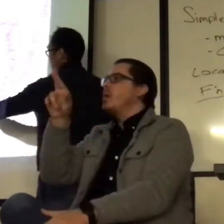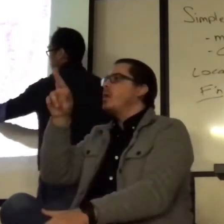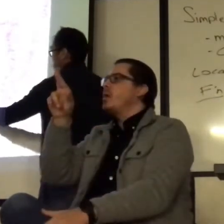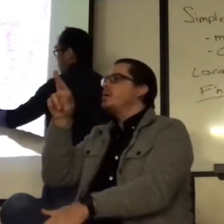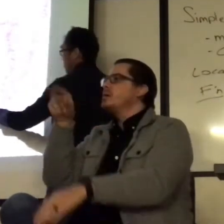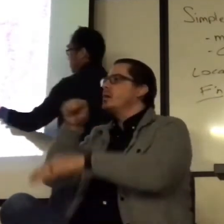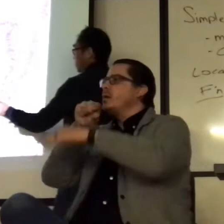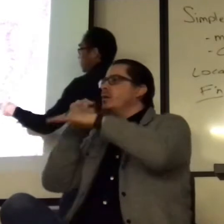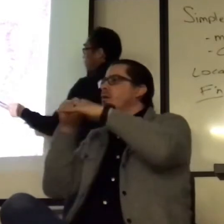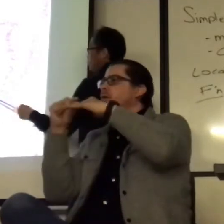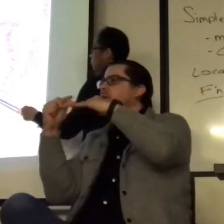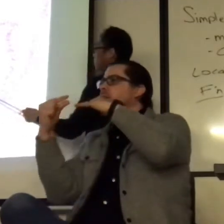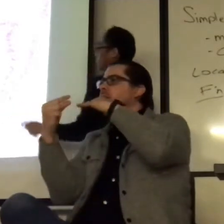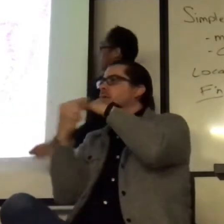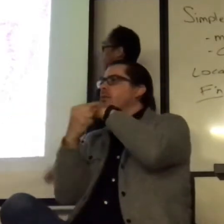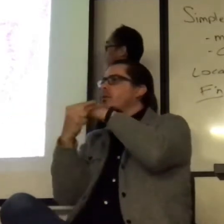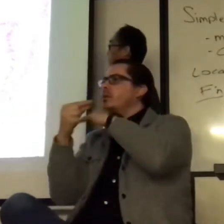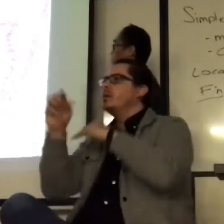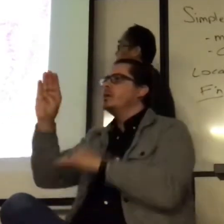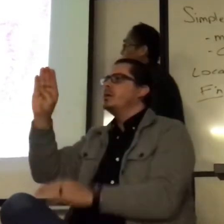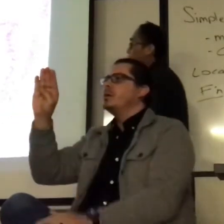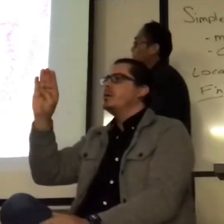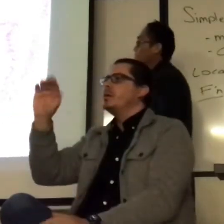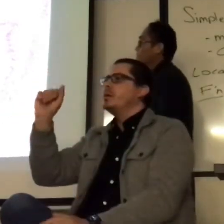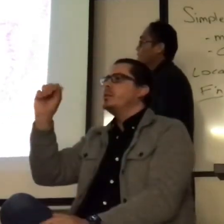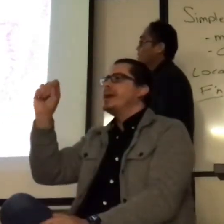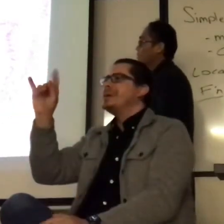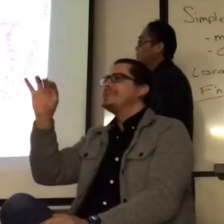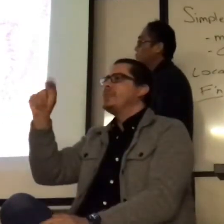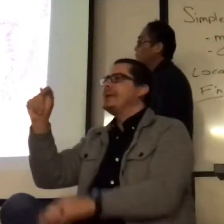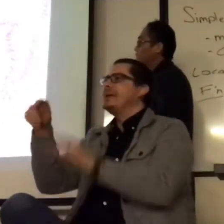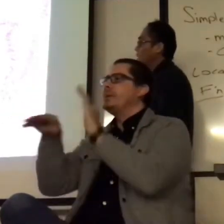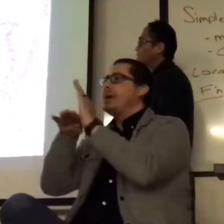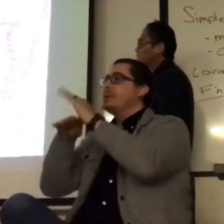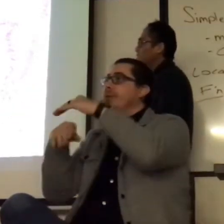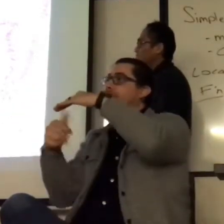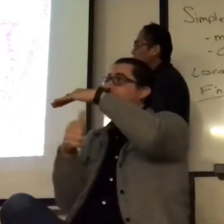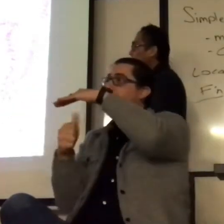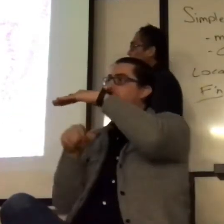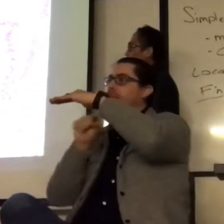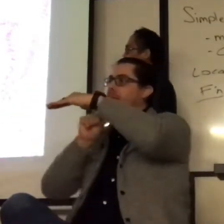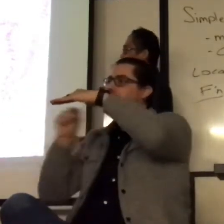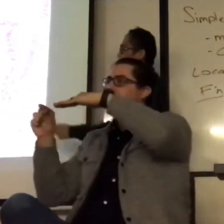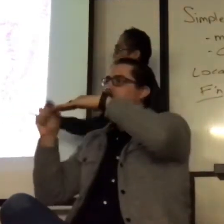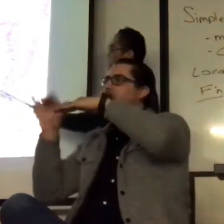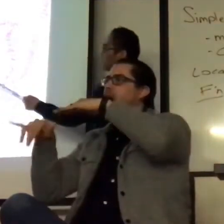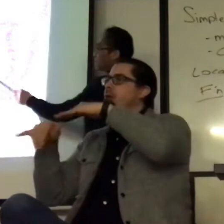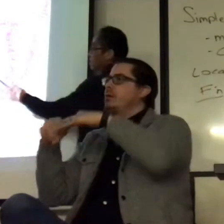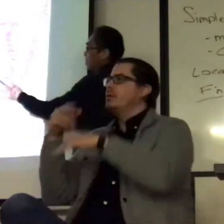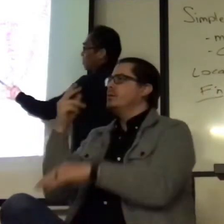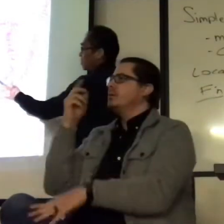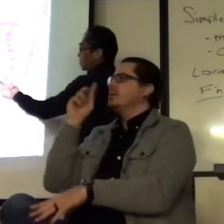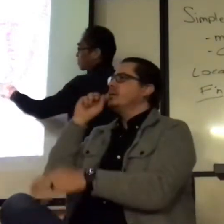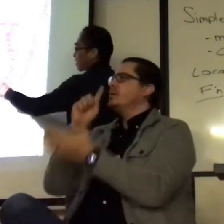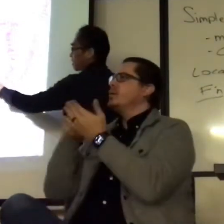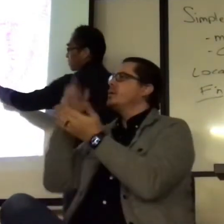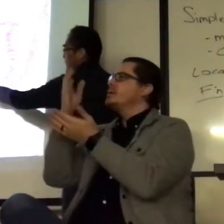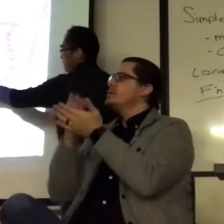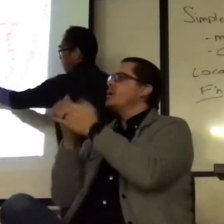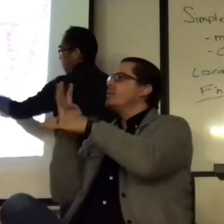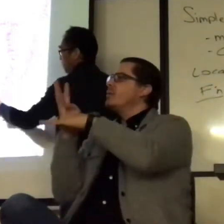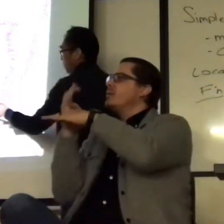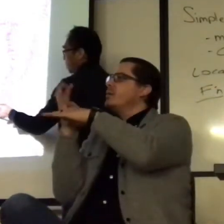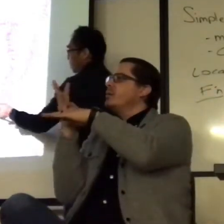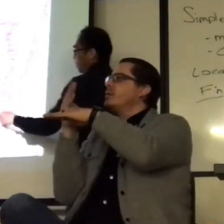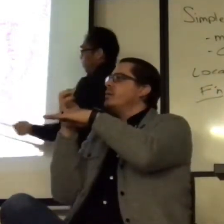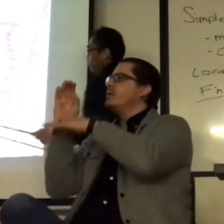outer edge, okay? This one, I see some cilia. It looks kind of